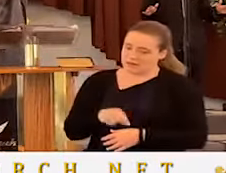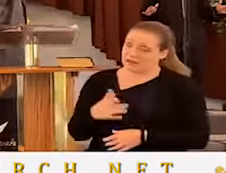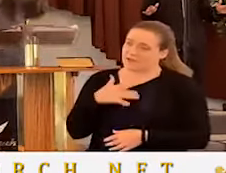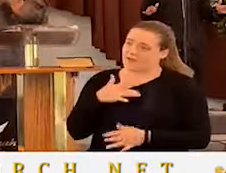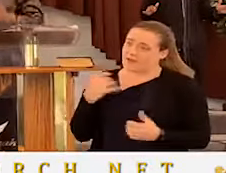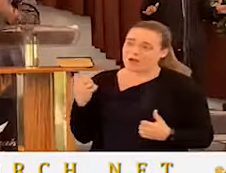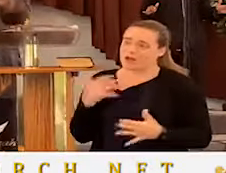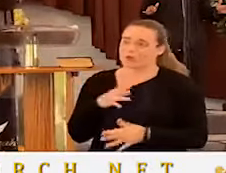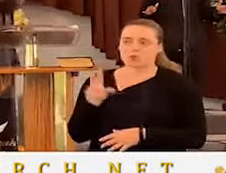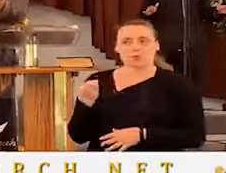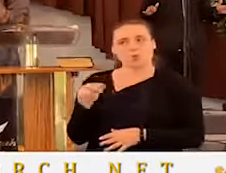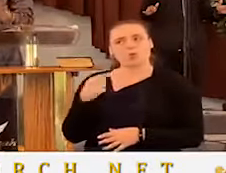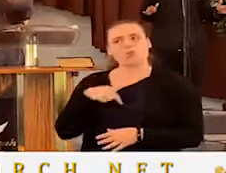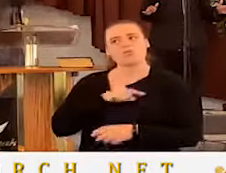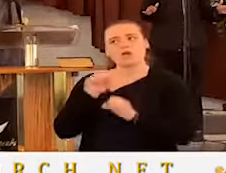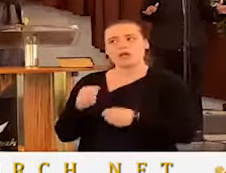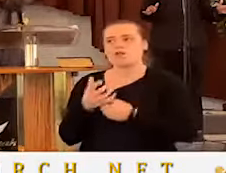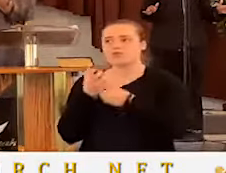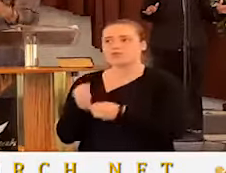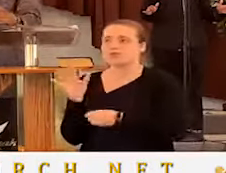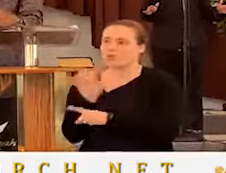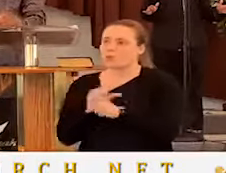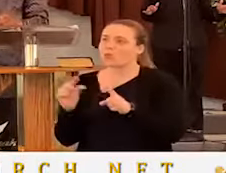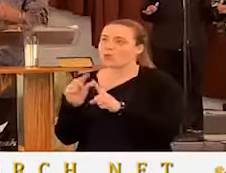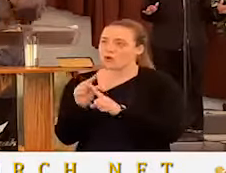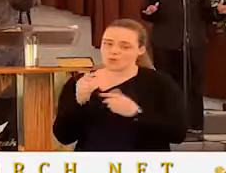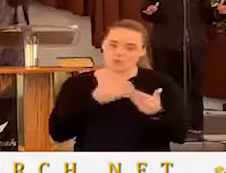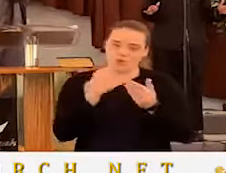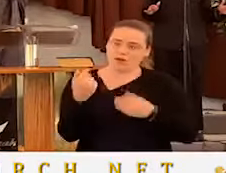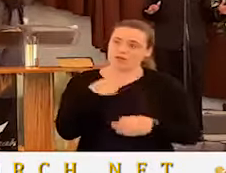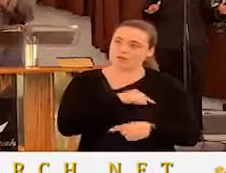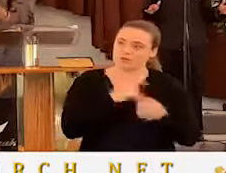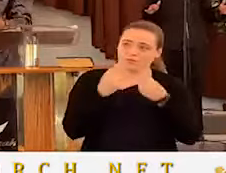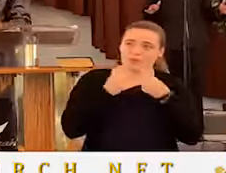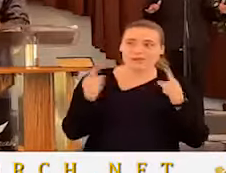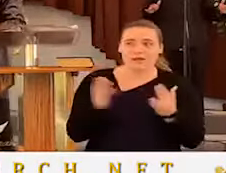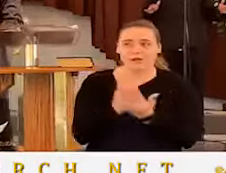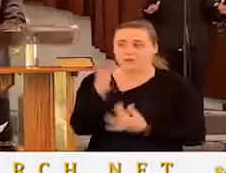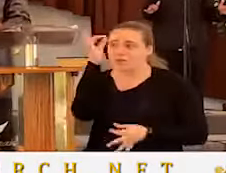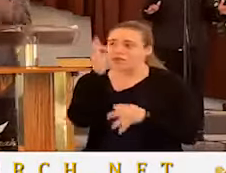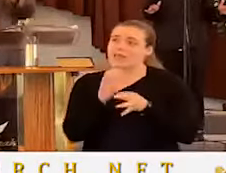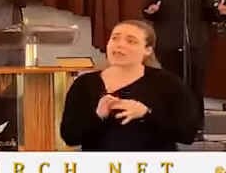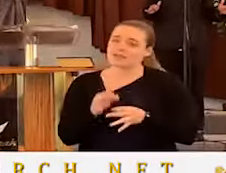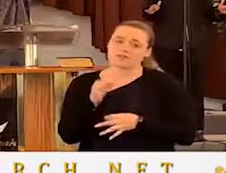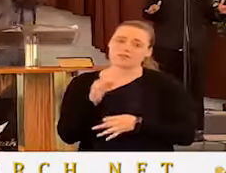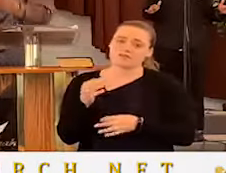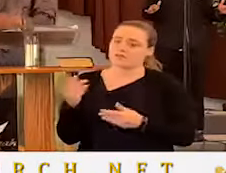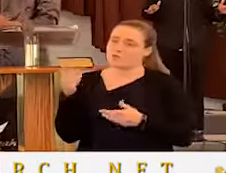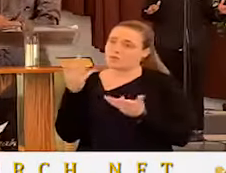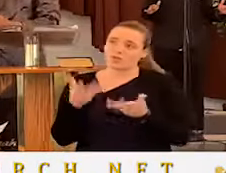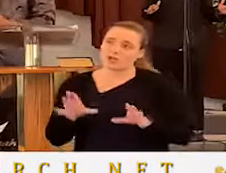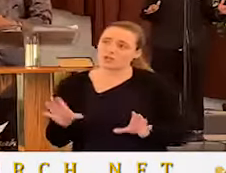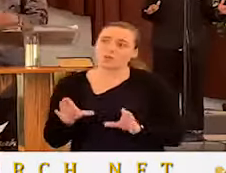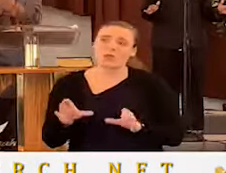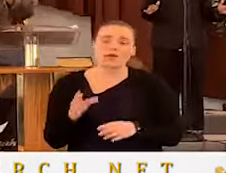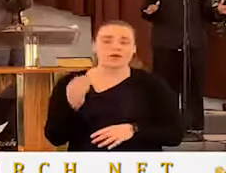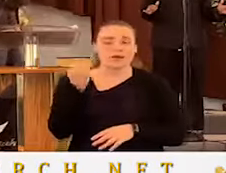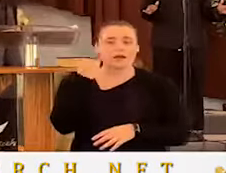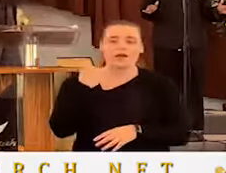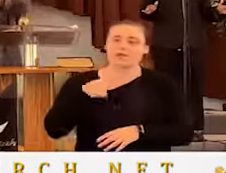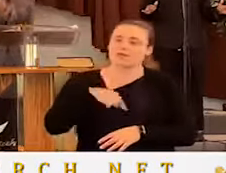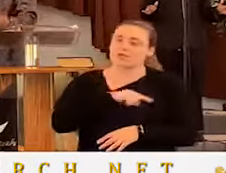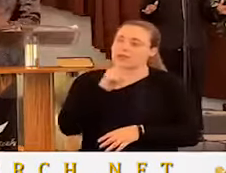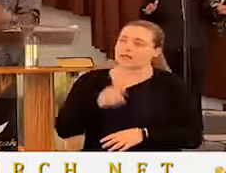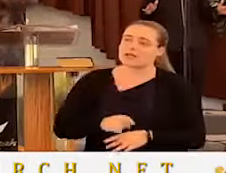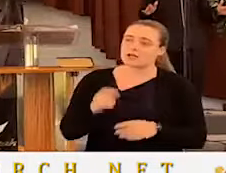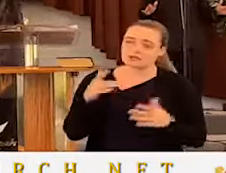word. Yes. And whatever we declare by faith shall be done. If we need joy, it's done. If we need peace, it's done. Yes. If we